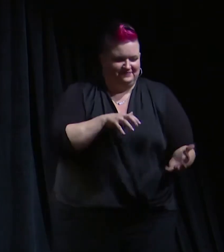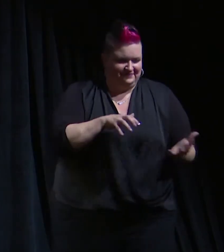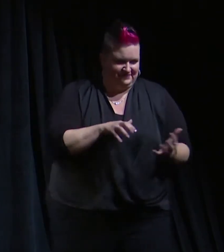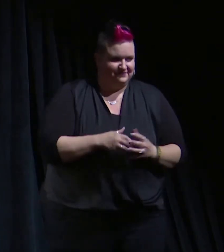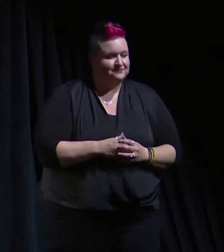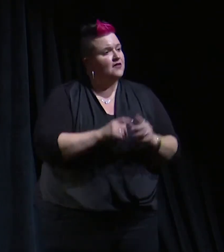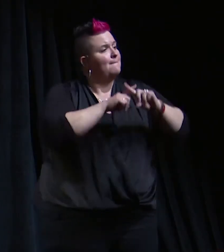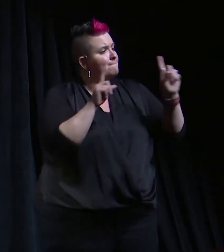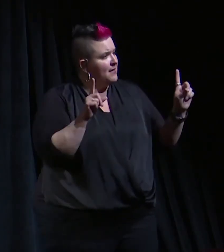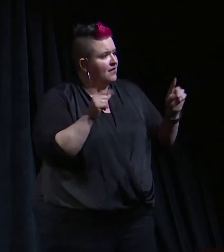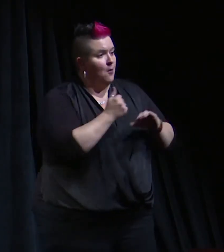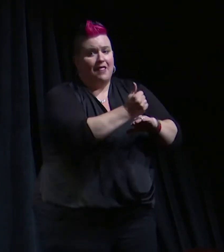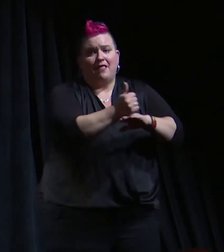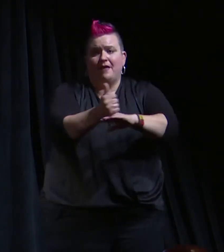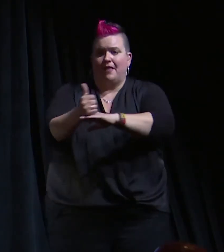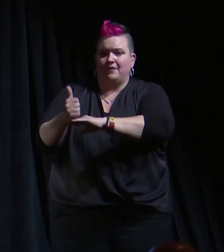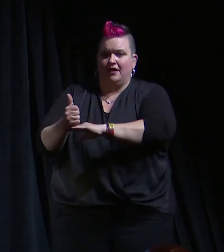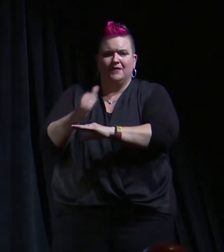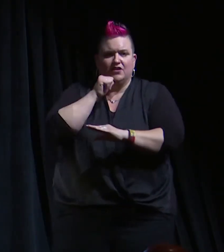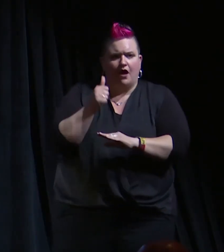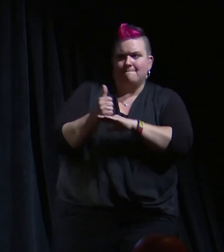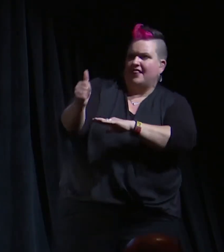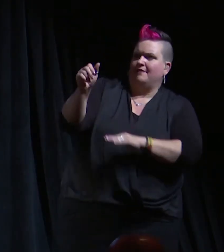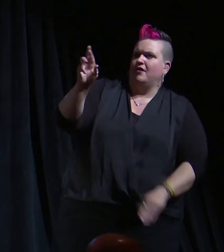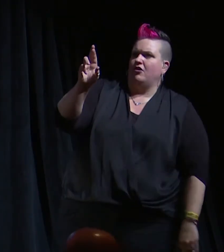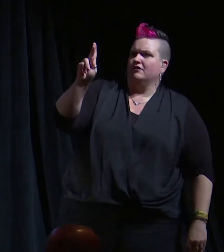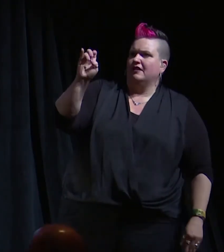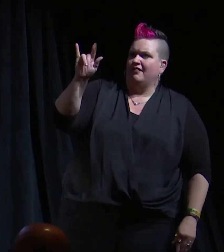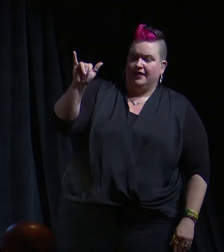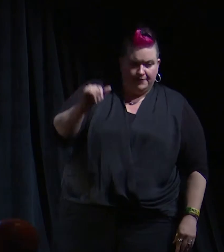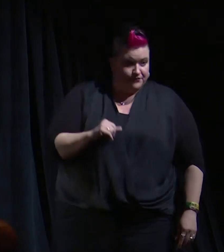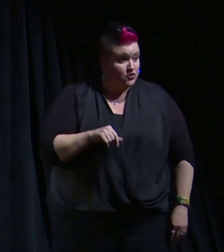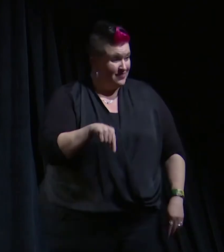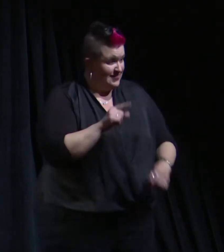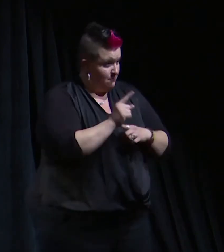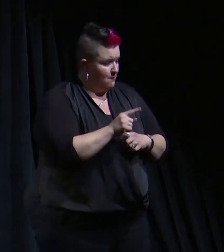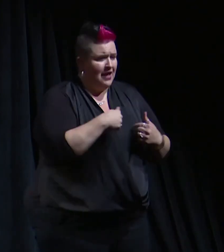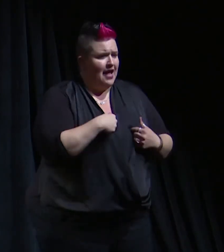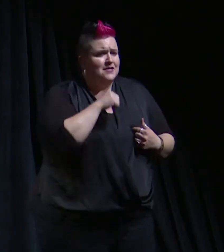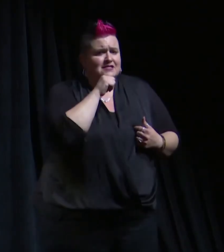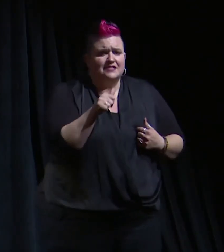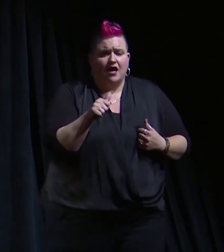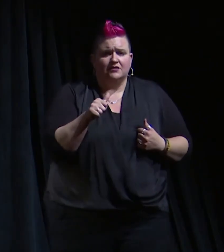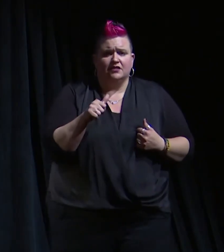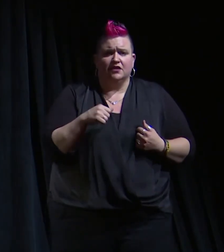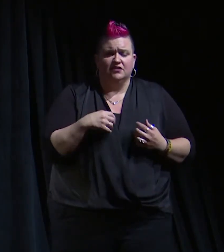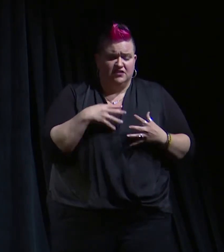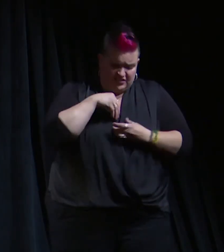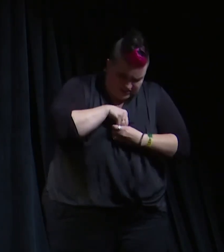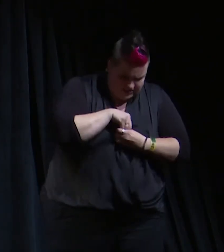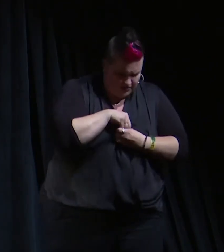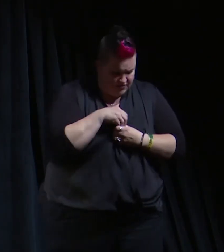But, they'll blame everyone but R. Kelly. So in this moment, I'm not a carceral feminist. I don't